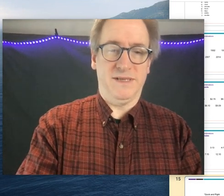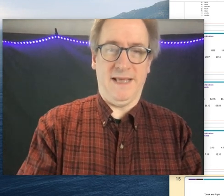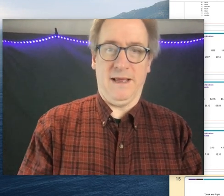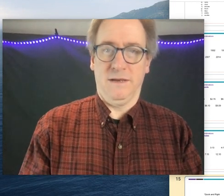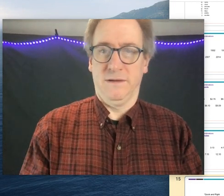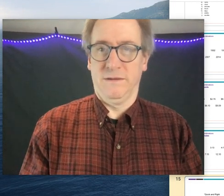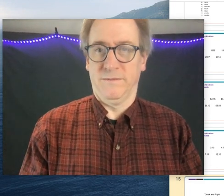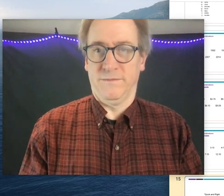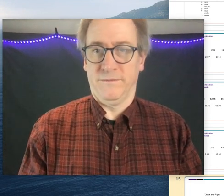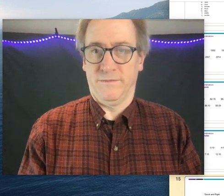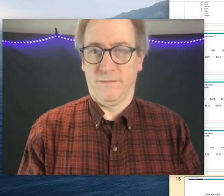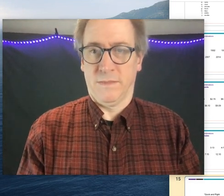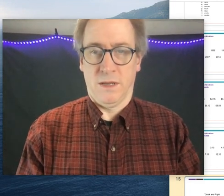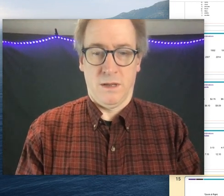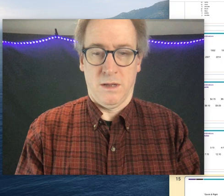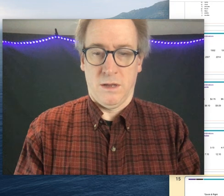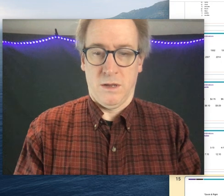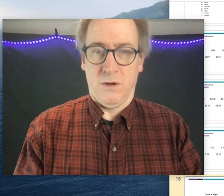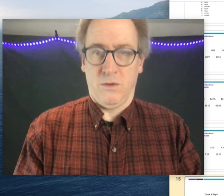Ampersand.